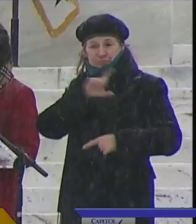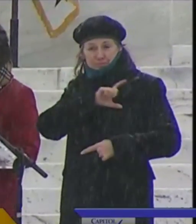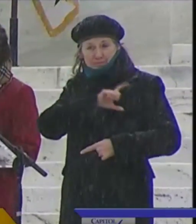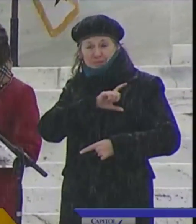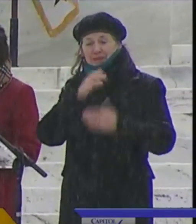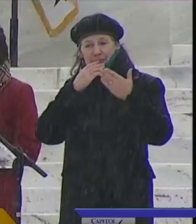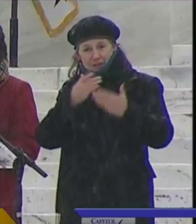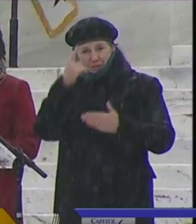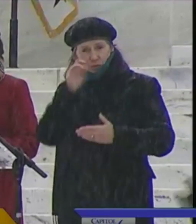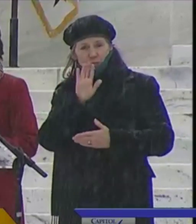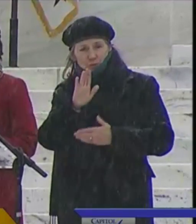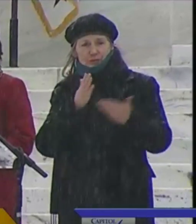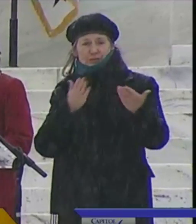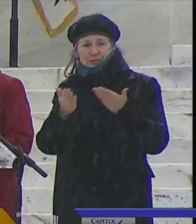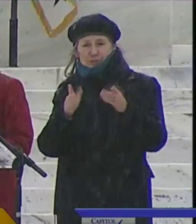your service.